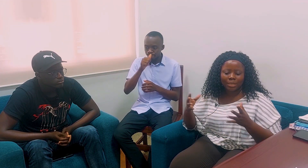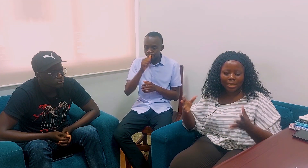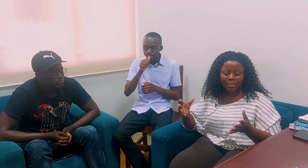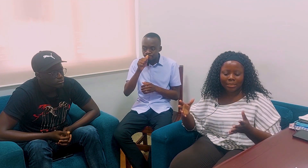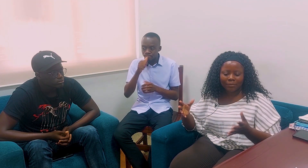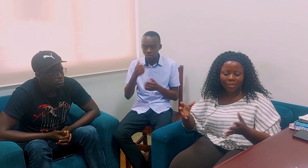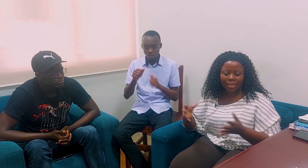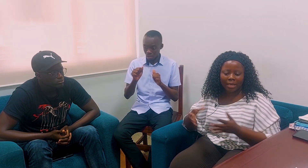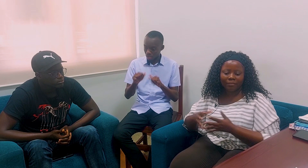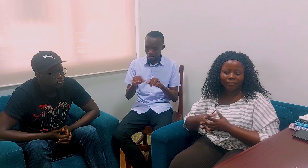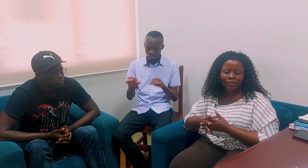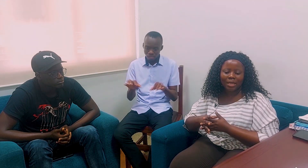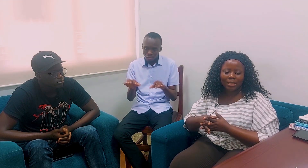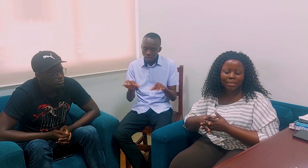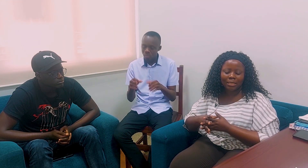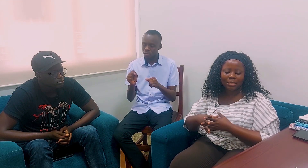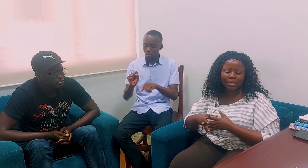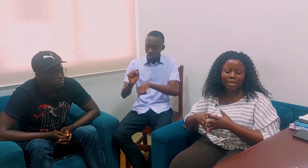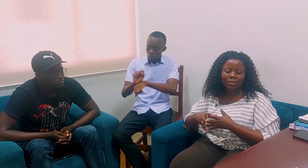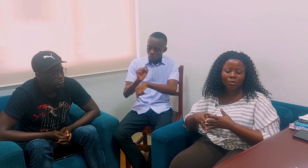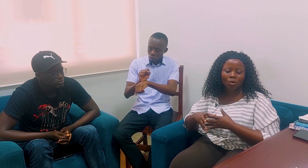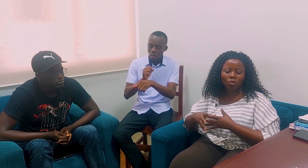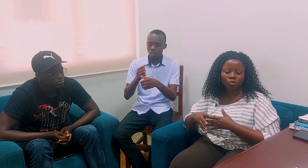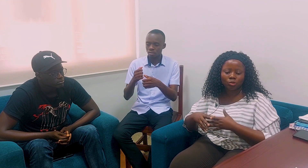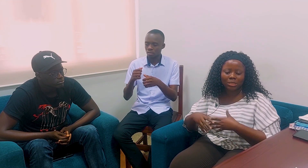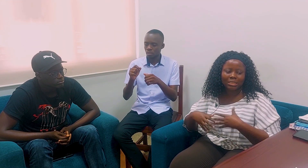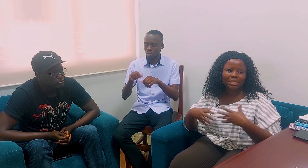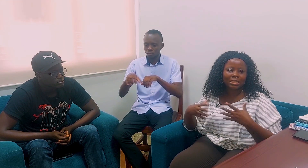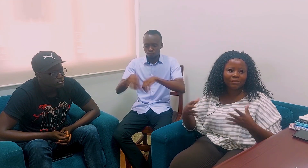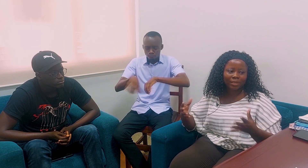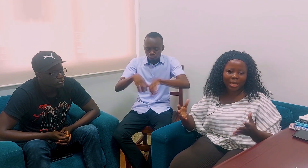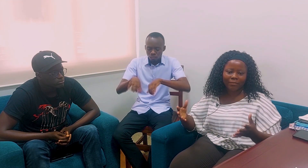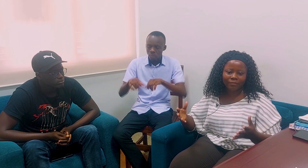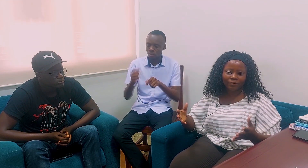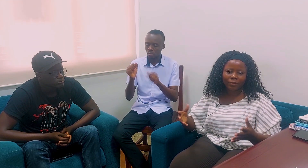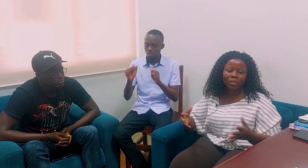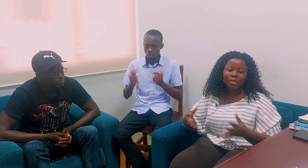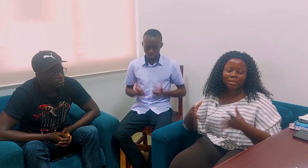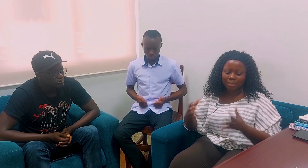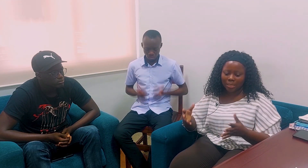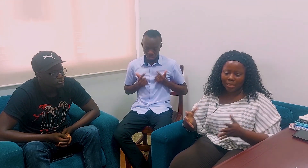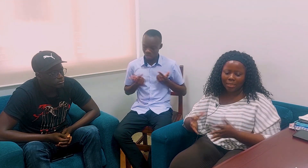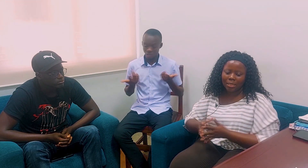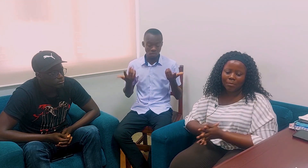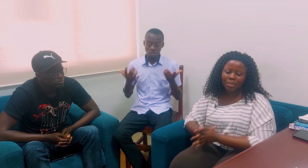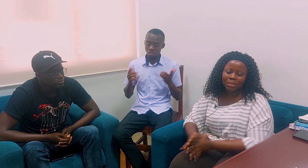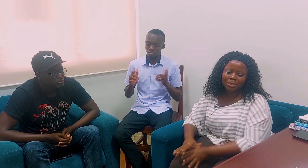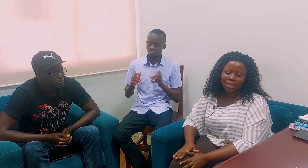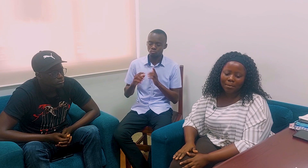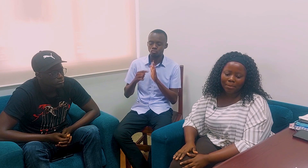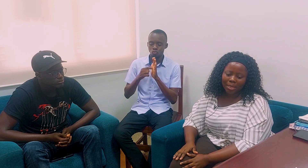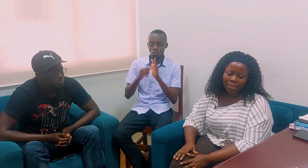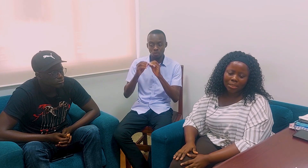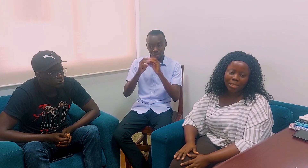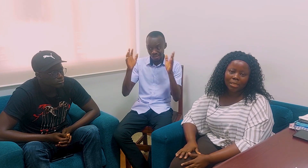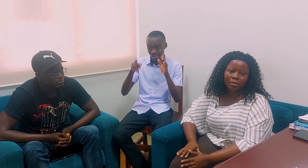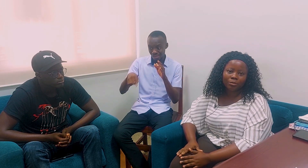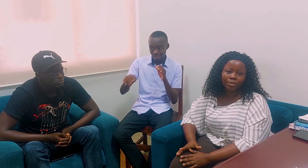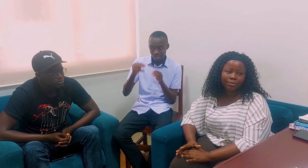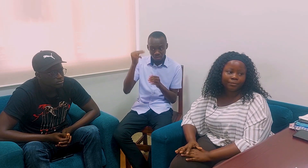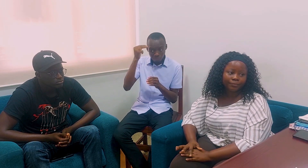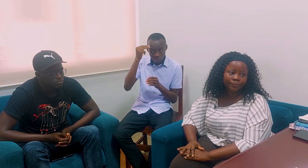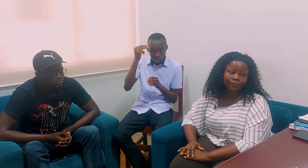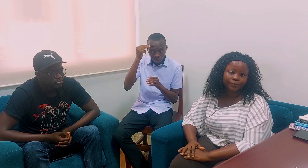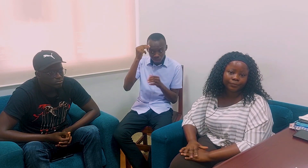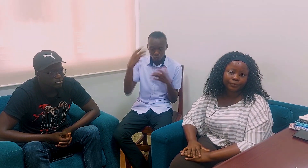be productive in life, and then they can also just live life, then it means they are mentally